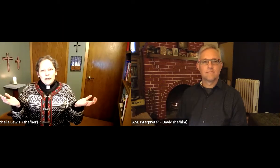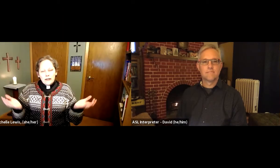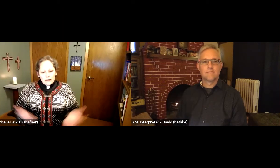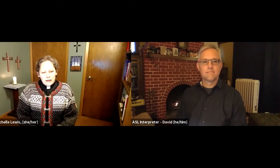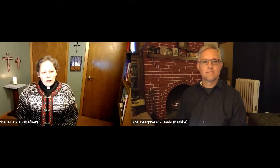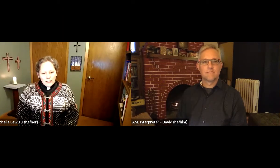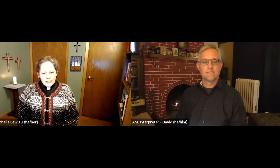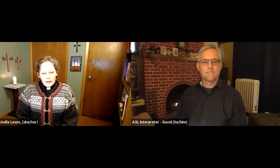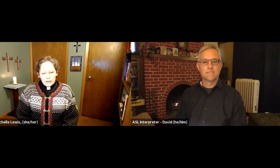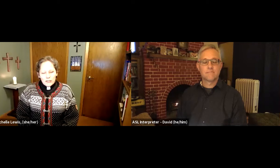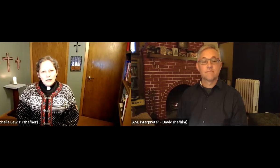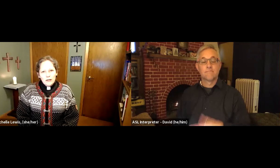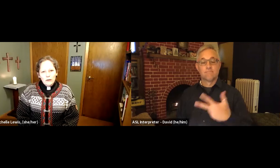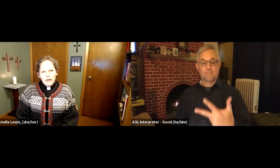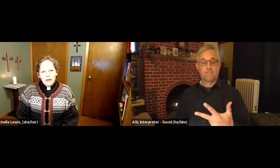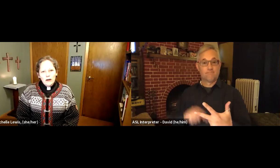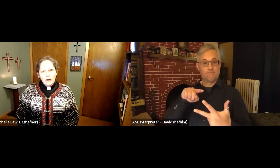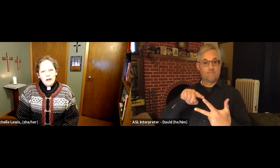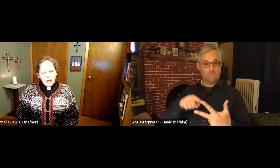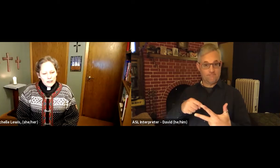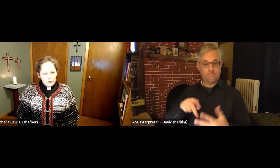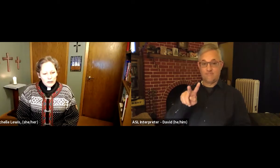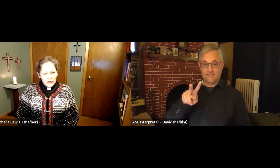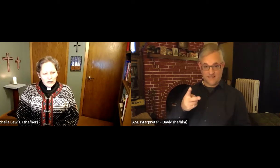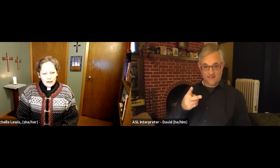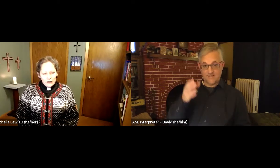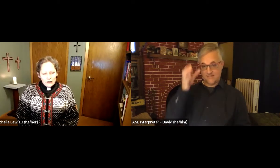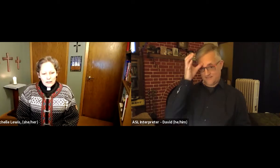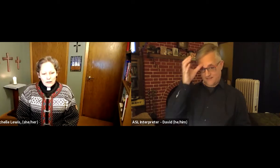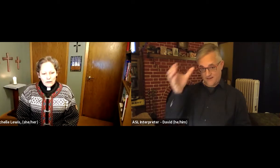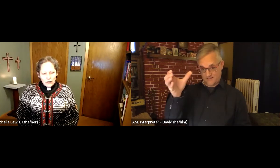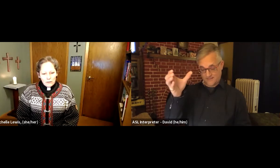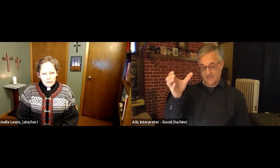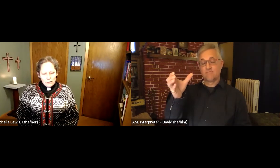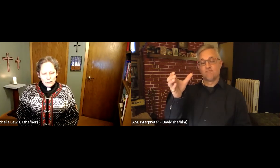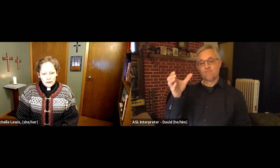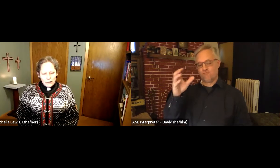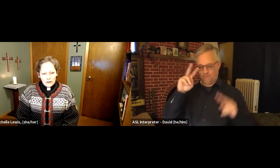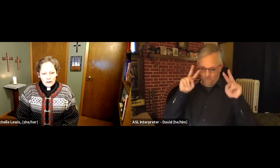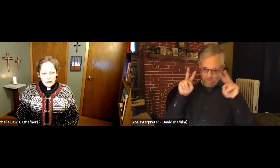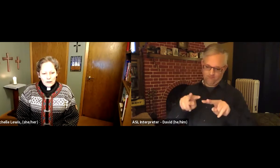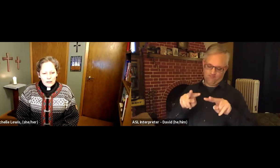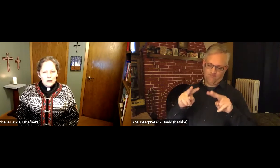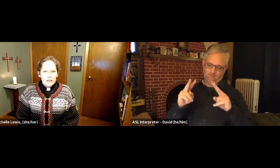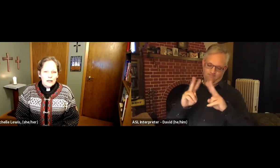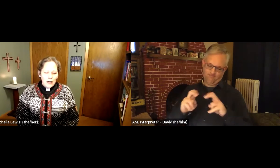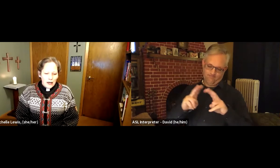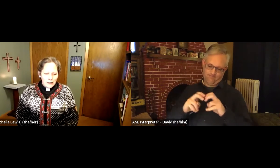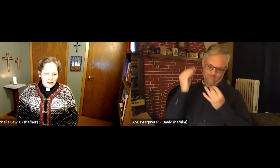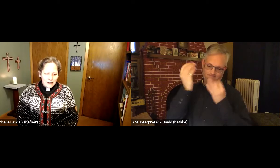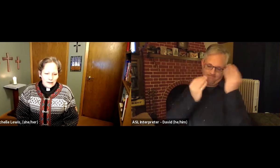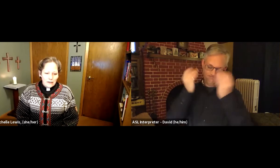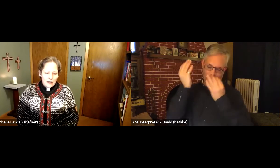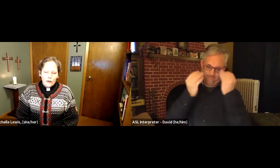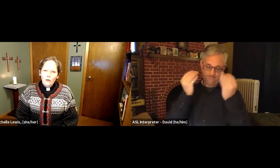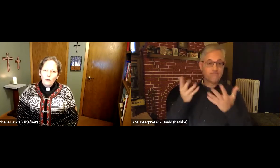The second concept we are contemplating this evening is that